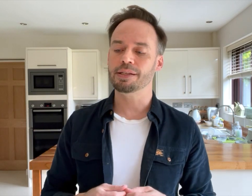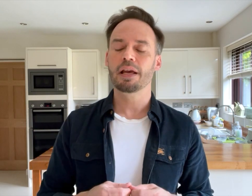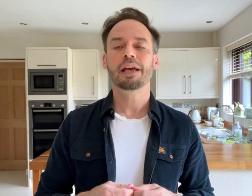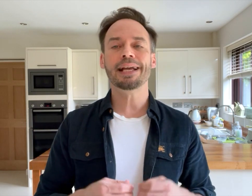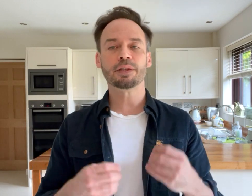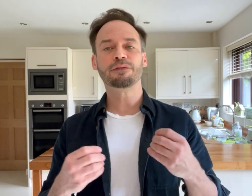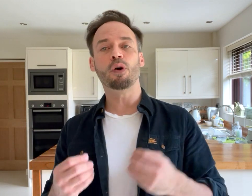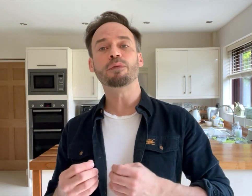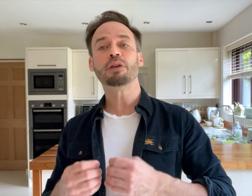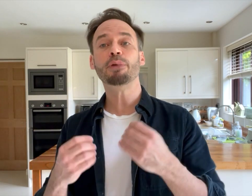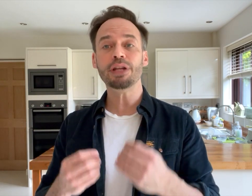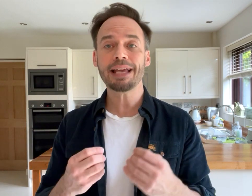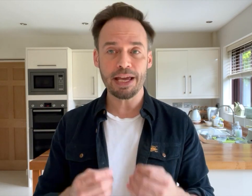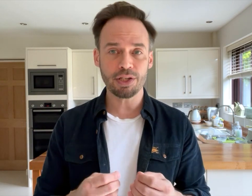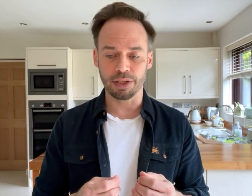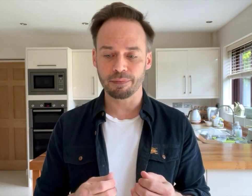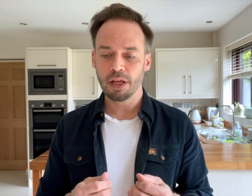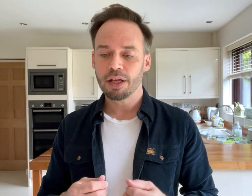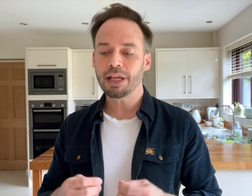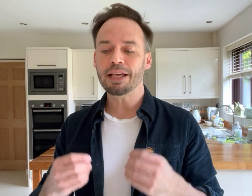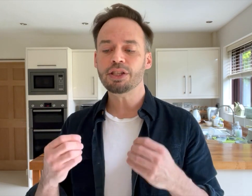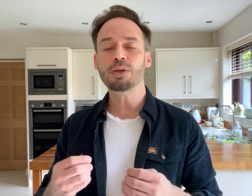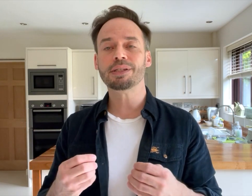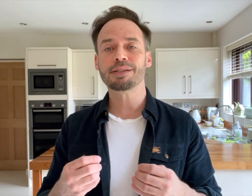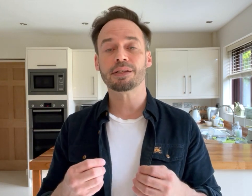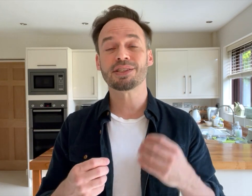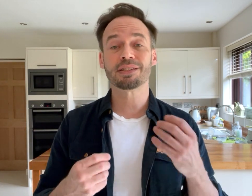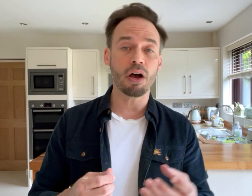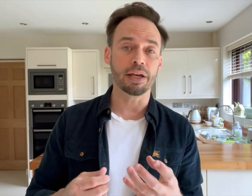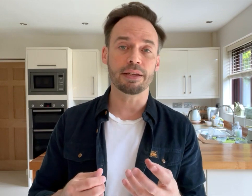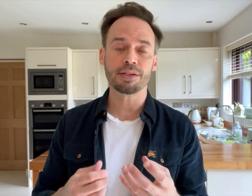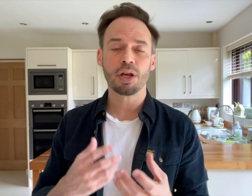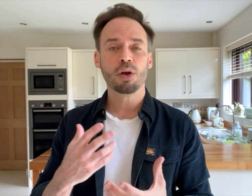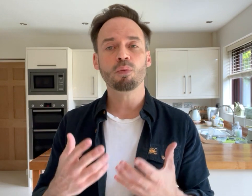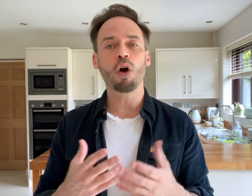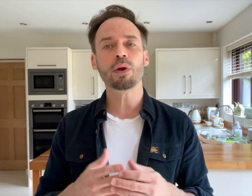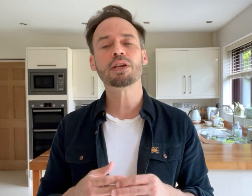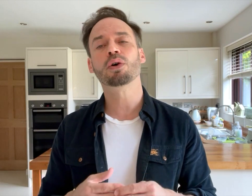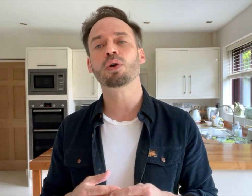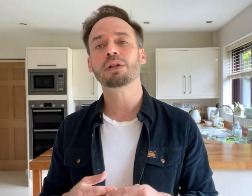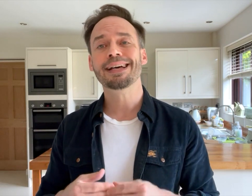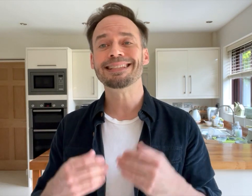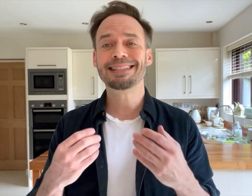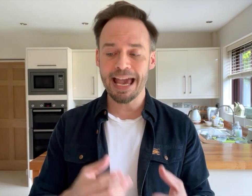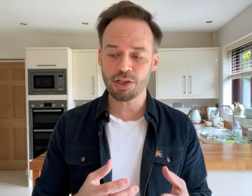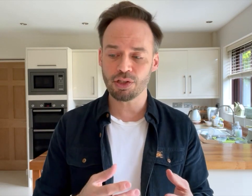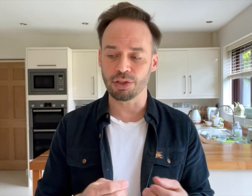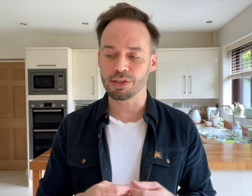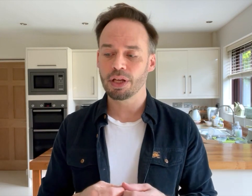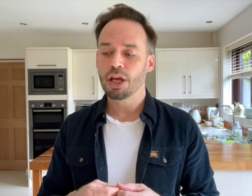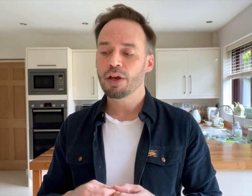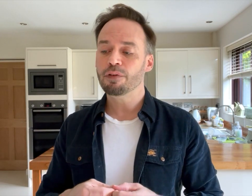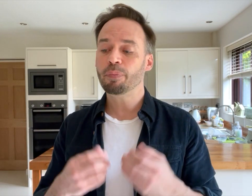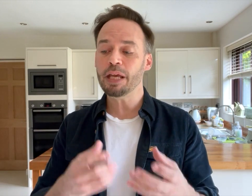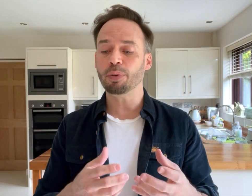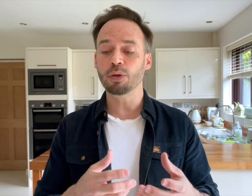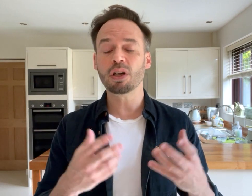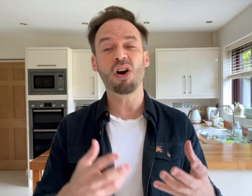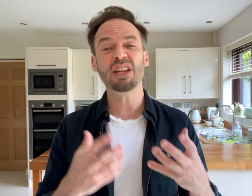it's a form of communication that uses signs what we call gestures for people who can't